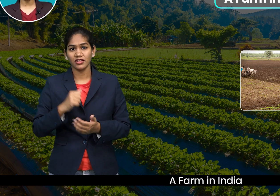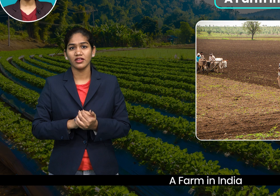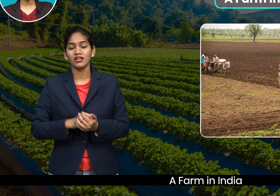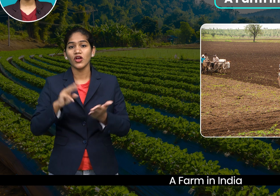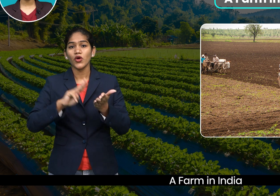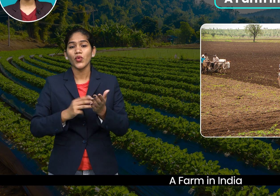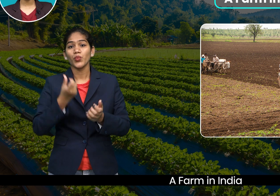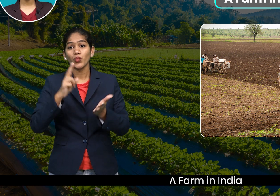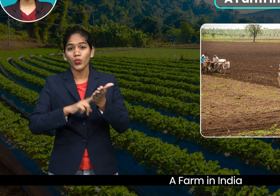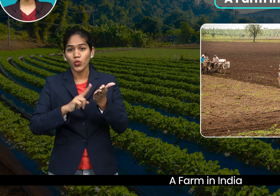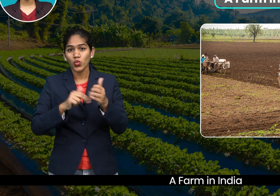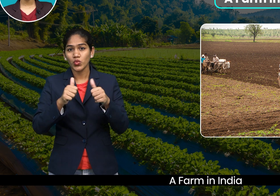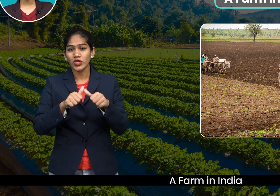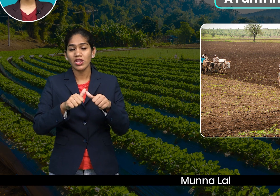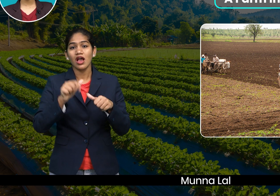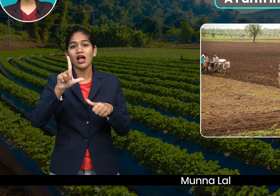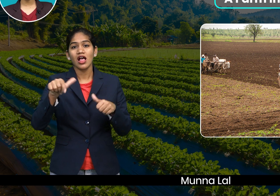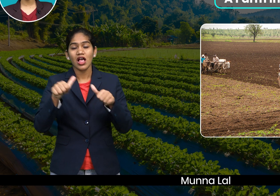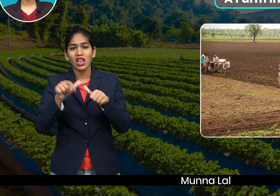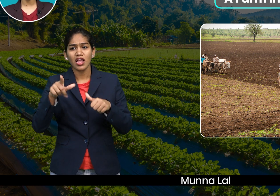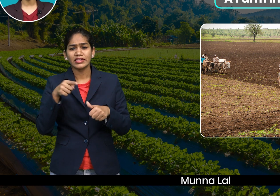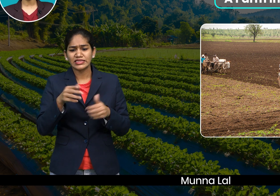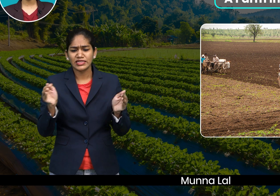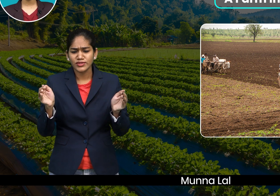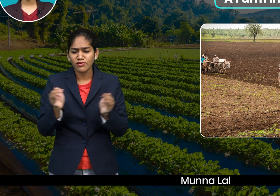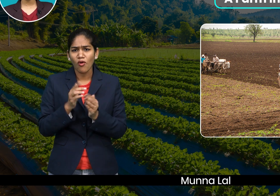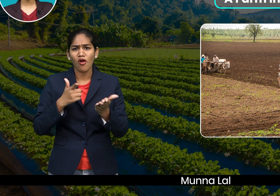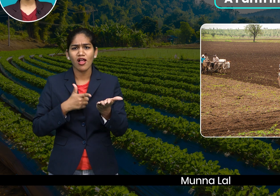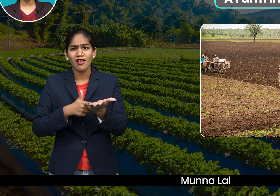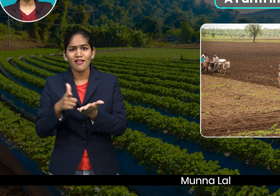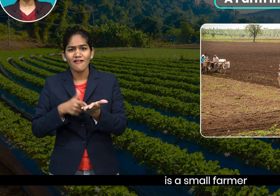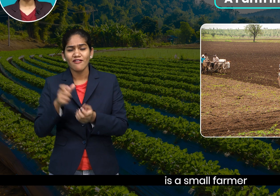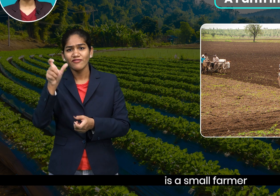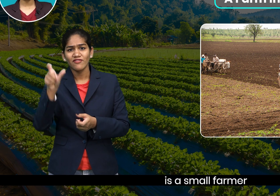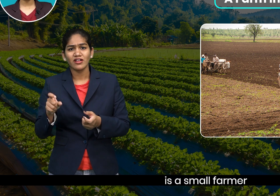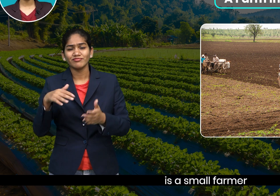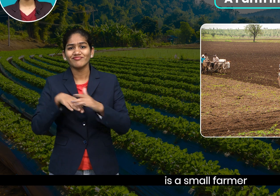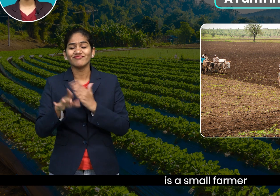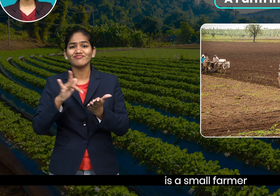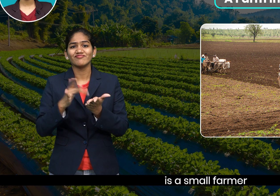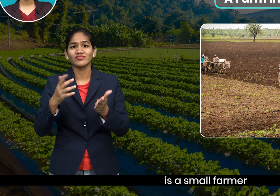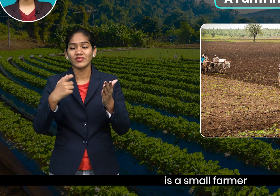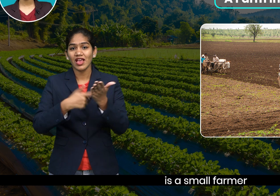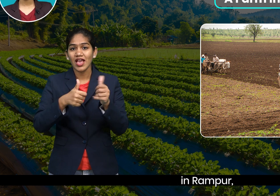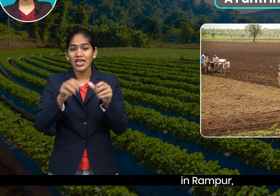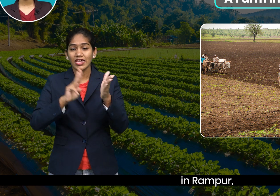Munna Lal is a small farmer in Rampur.